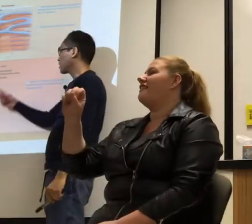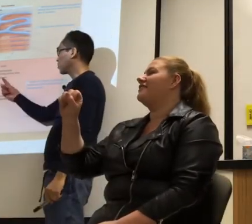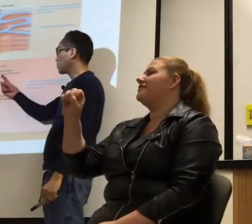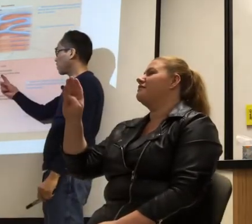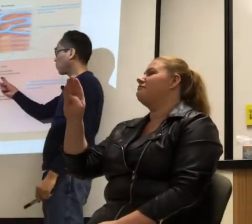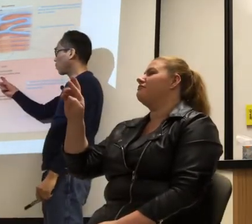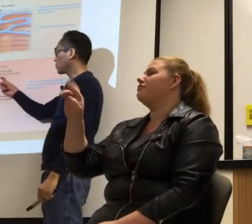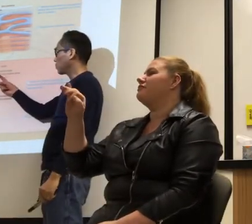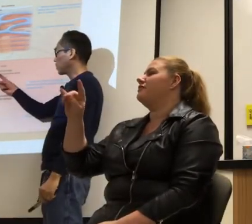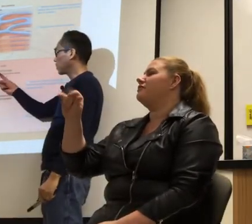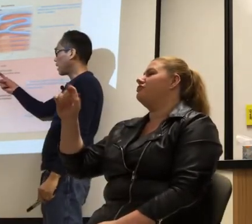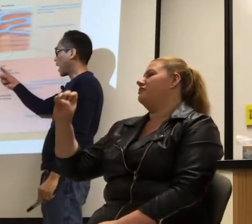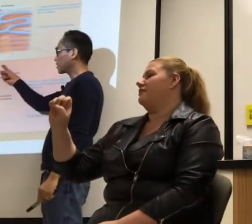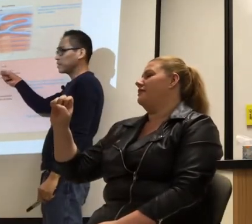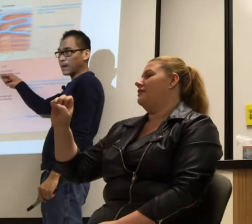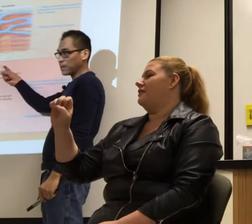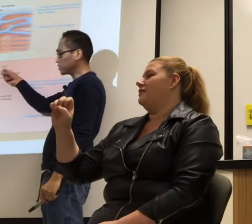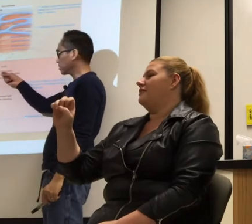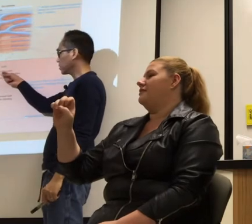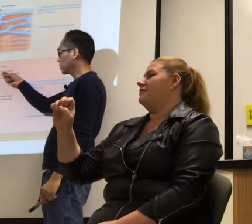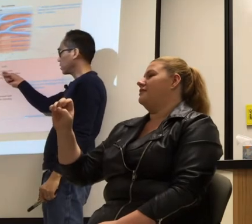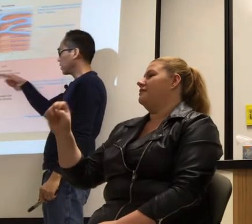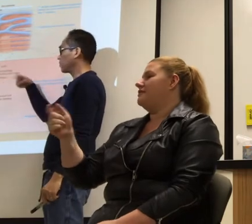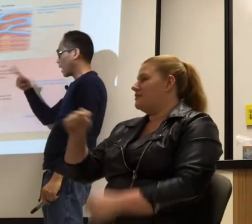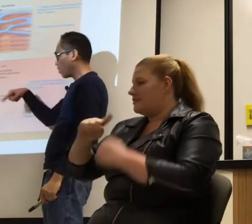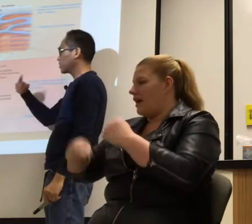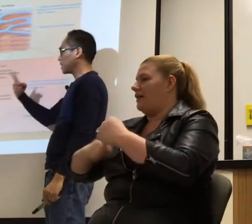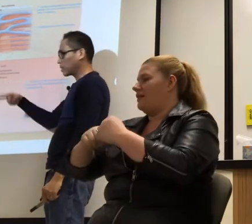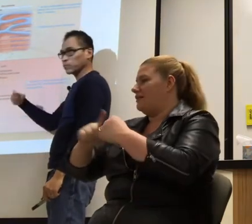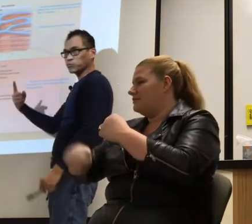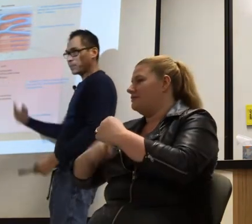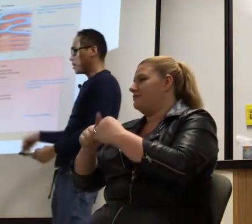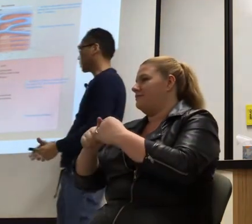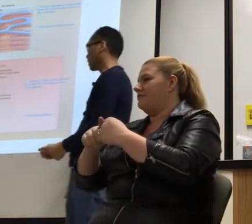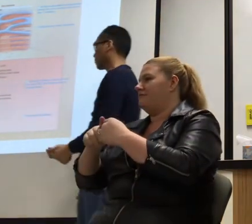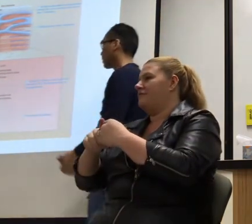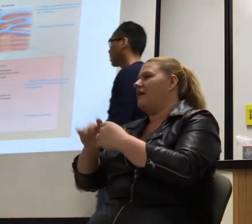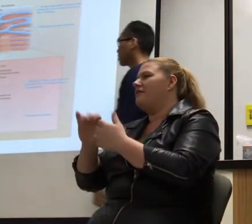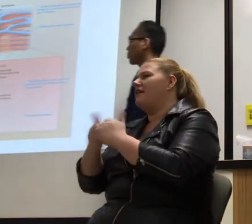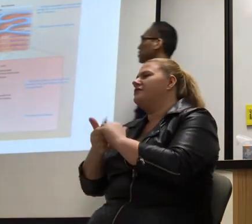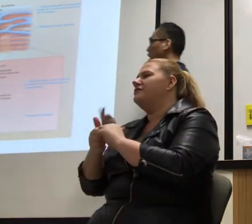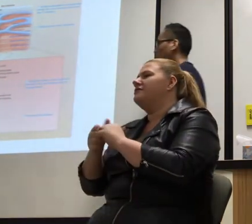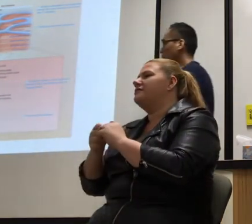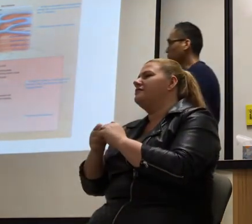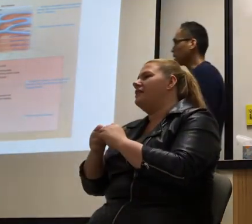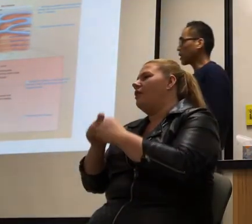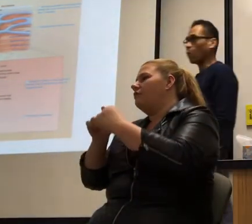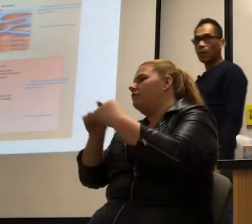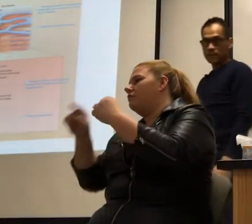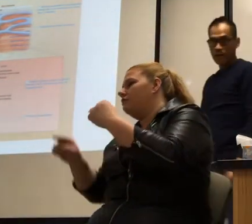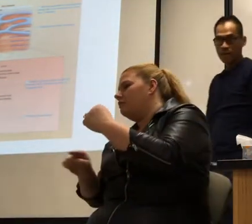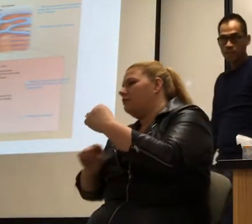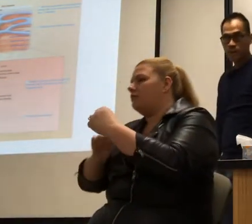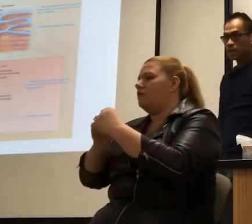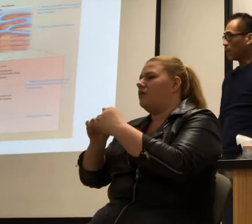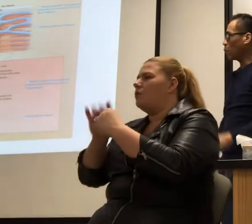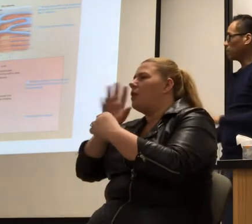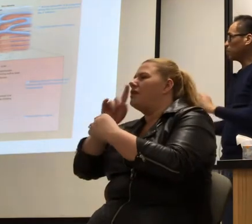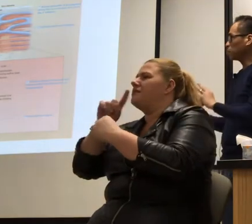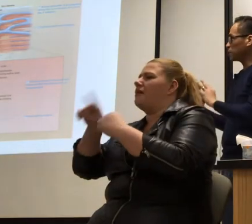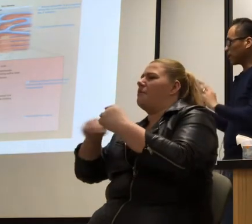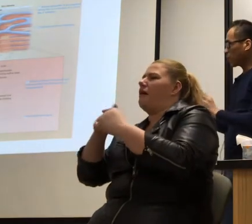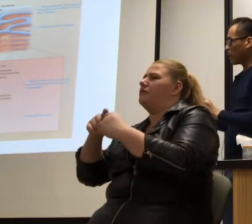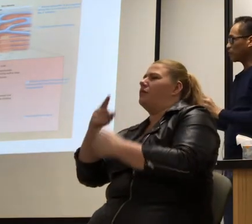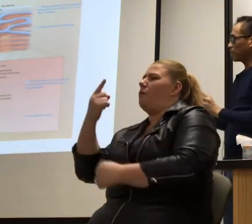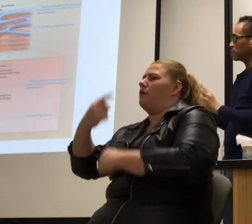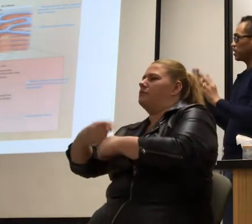the cross-bridge that forms between actin and myosin and how it cycles repeatedly. So we just talked about the cycle one time. And what